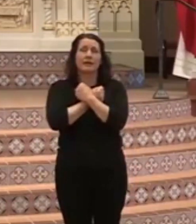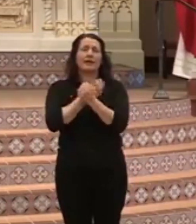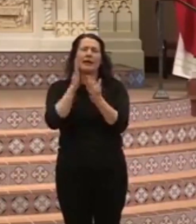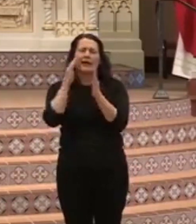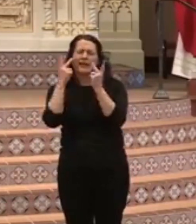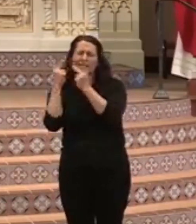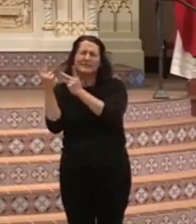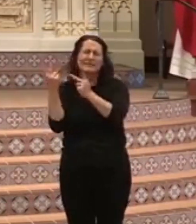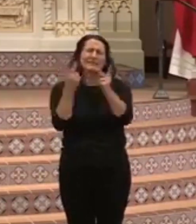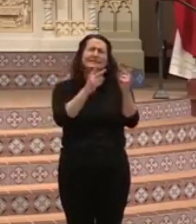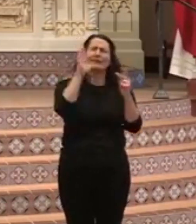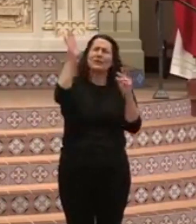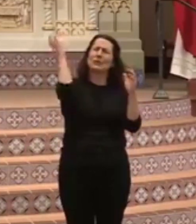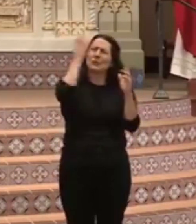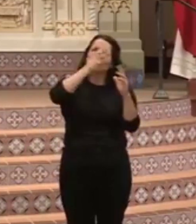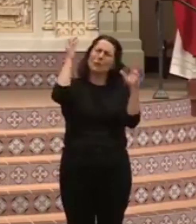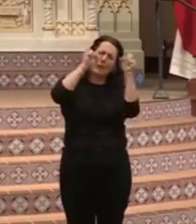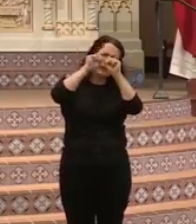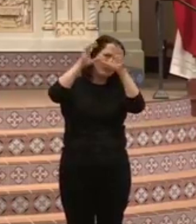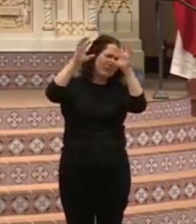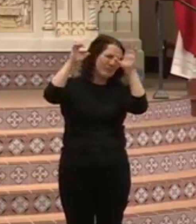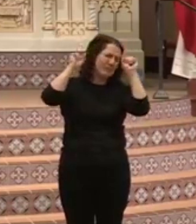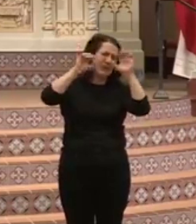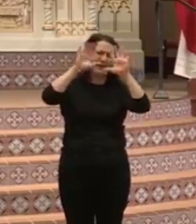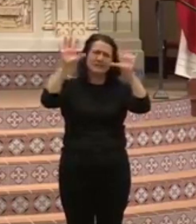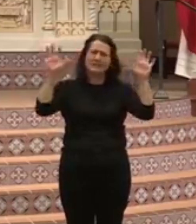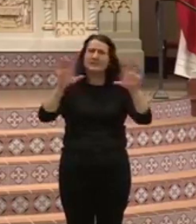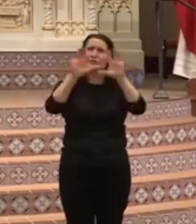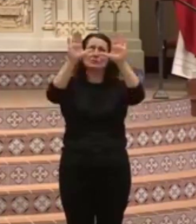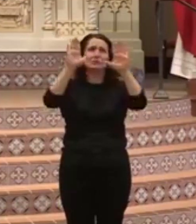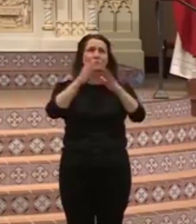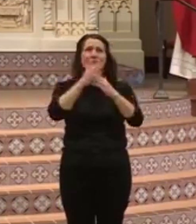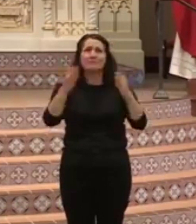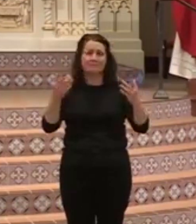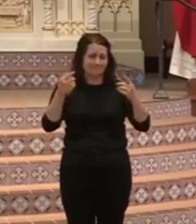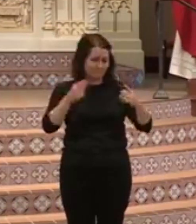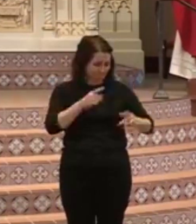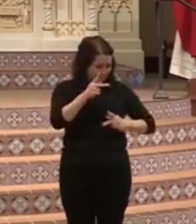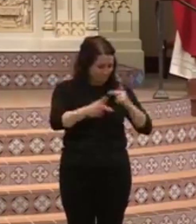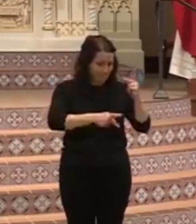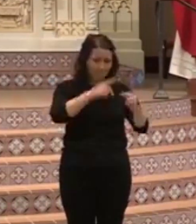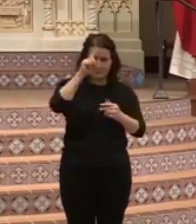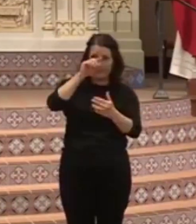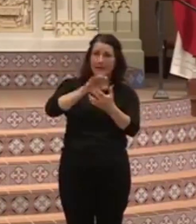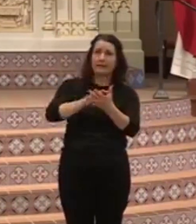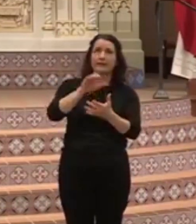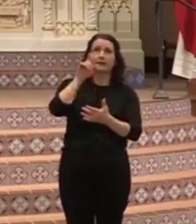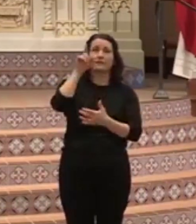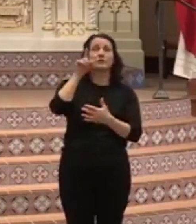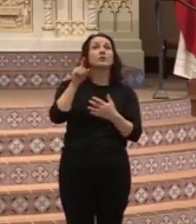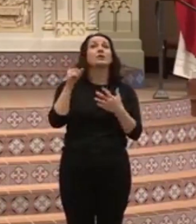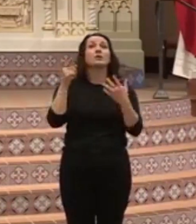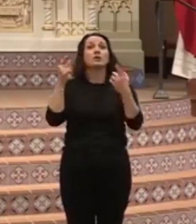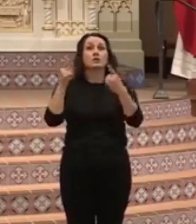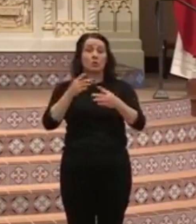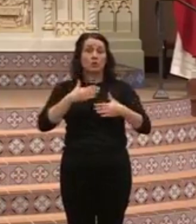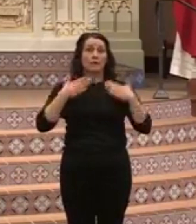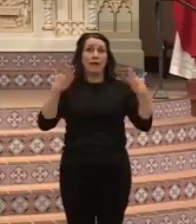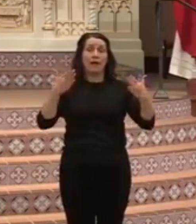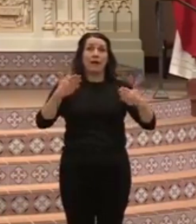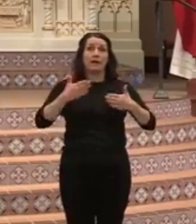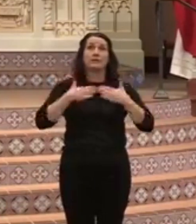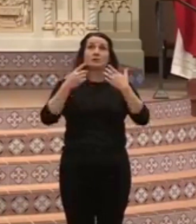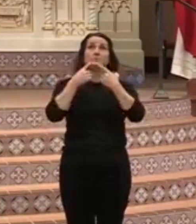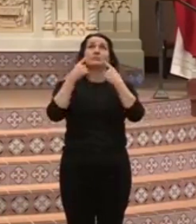the good works done by you, by those who believe in you, and so in gladness confess